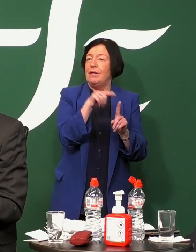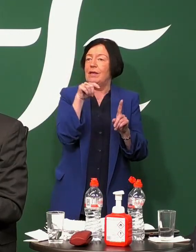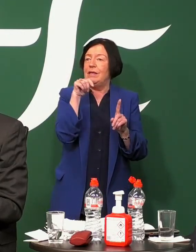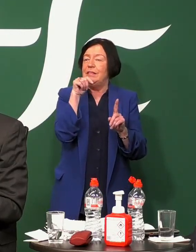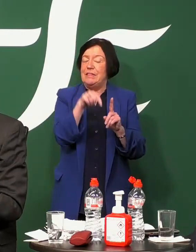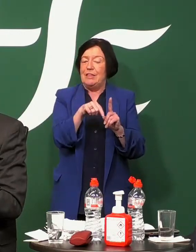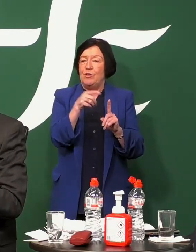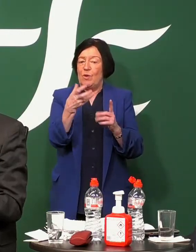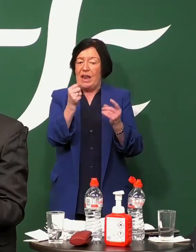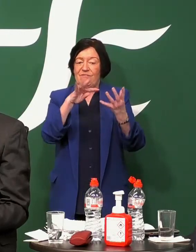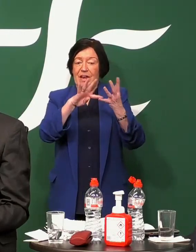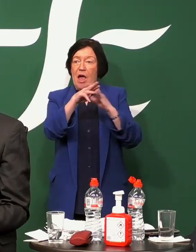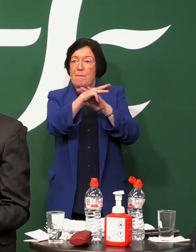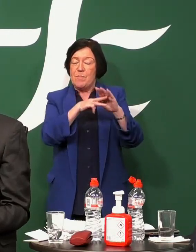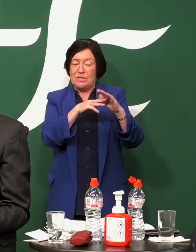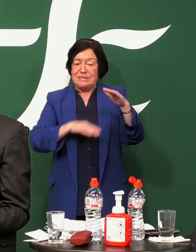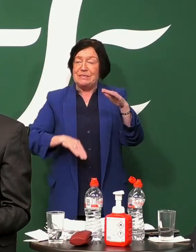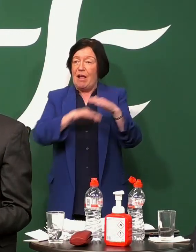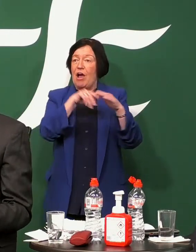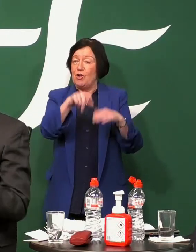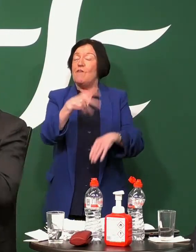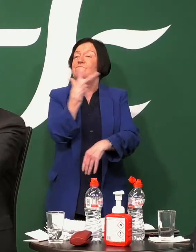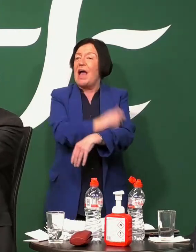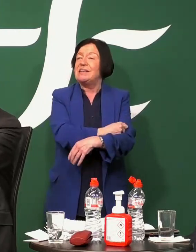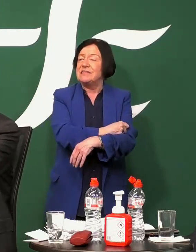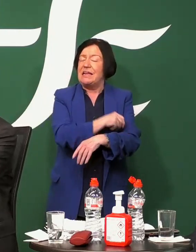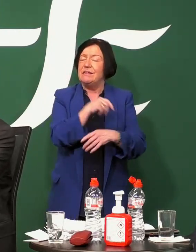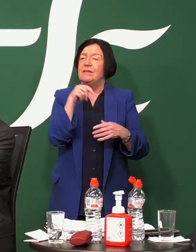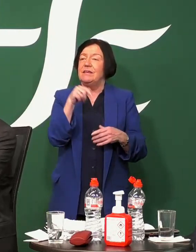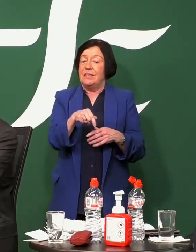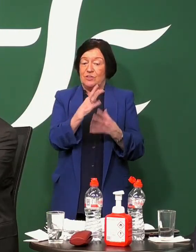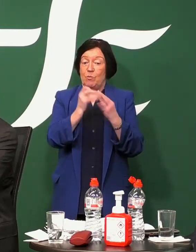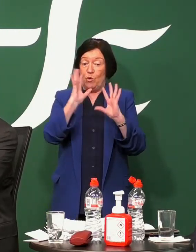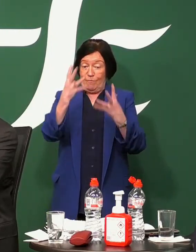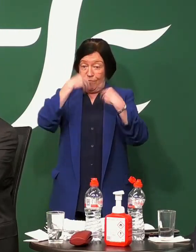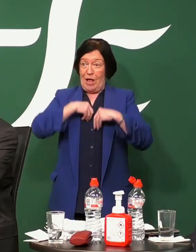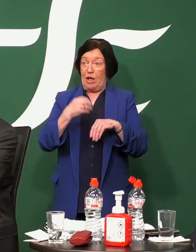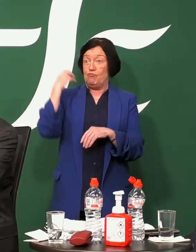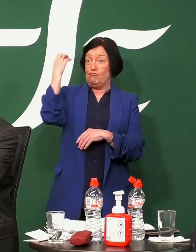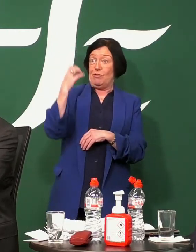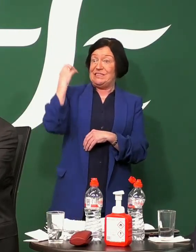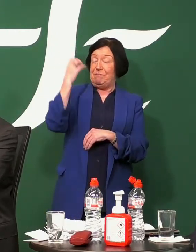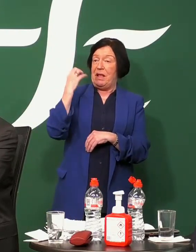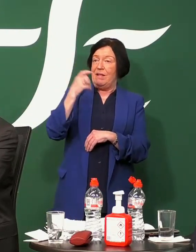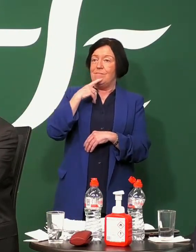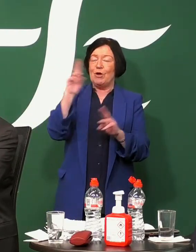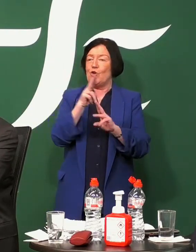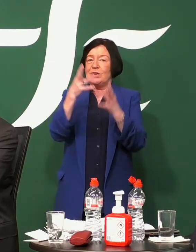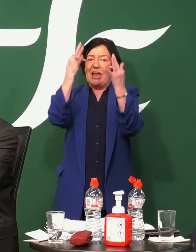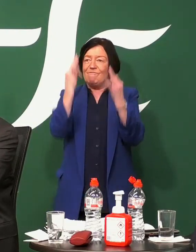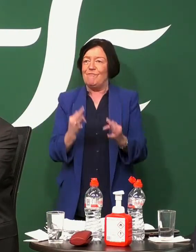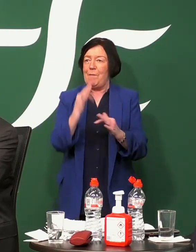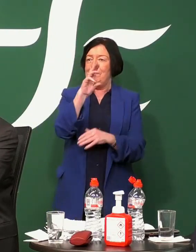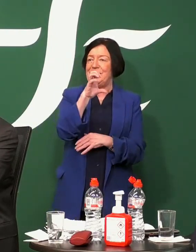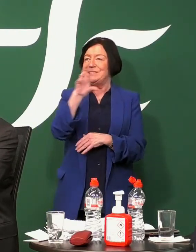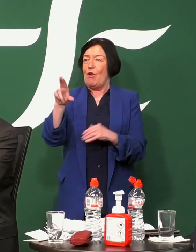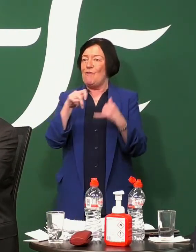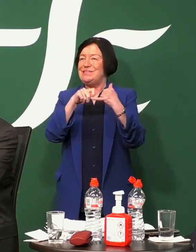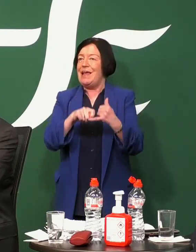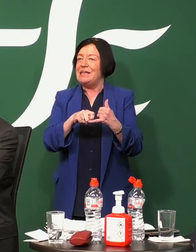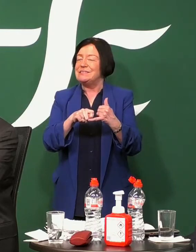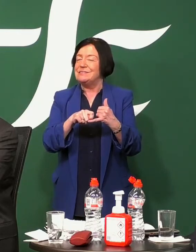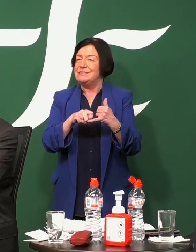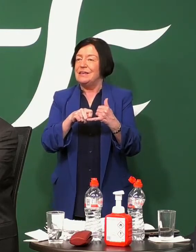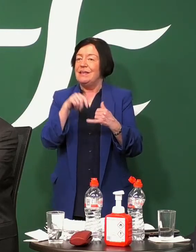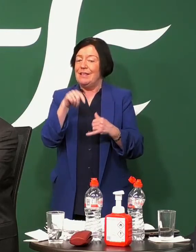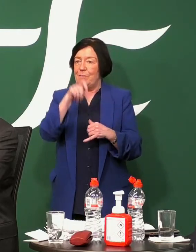obviously going to have a 9-month maximum on your vaccine. So this is somebody who had COVID over Christmas, but actually couldn't get a confirmatory PCR. So